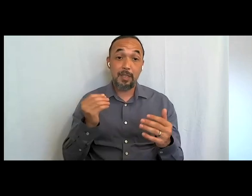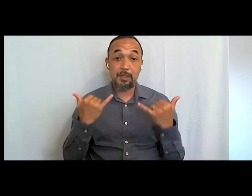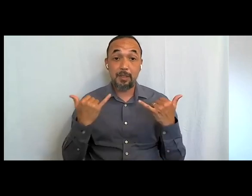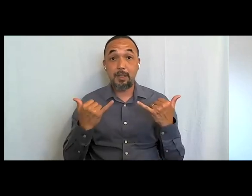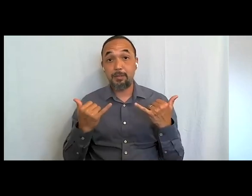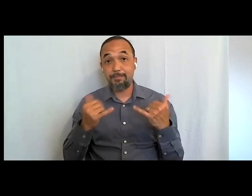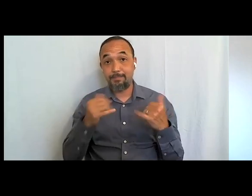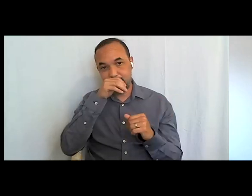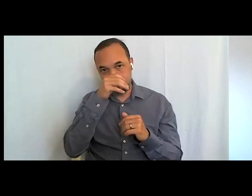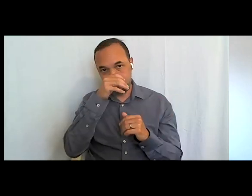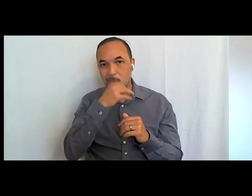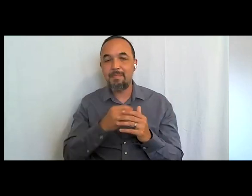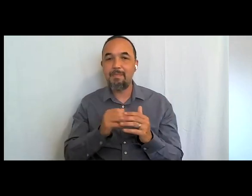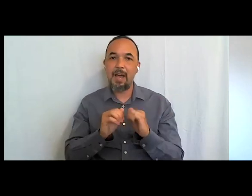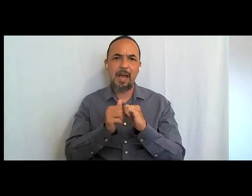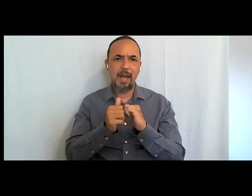How